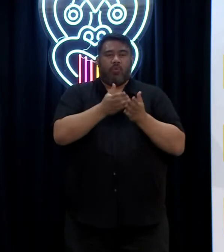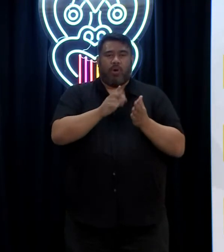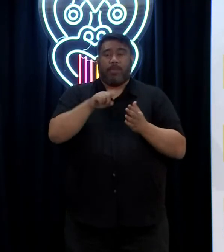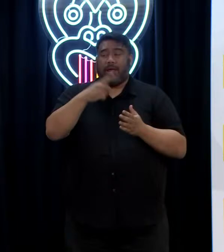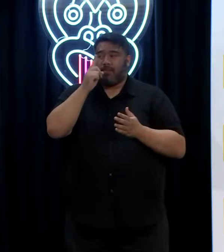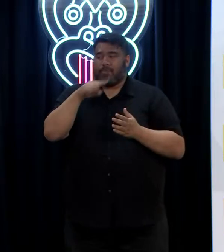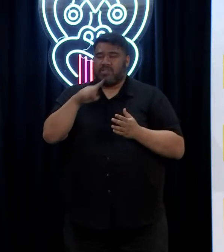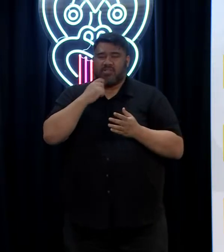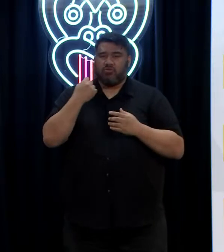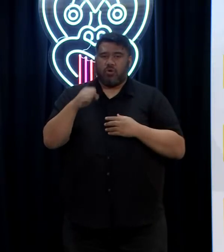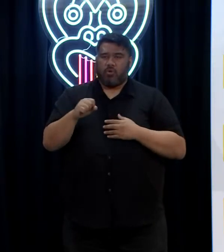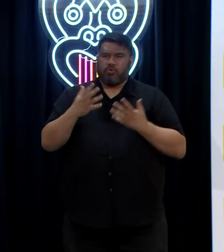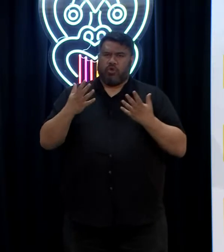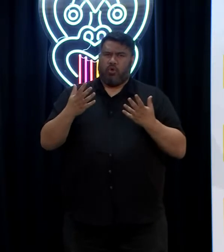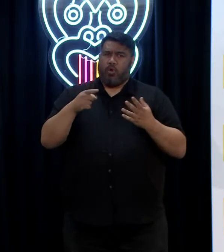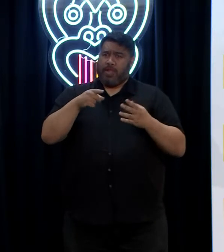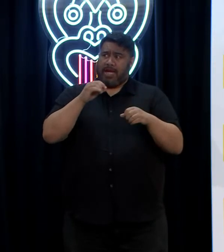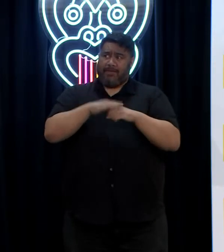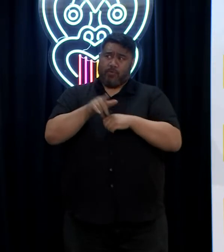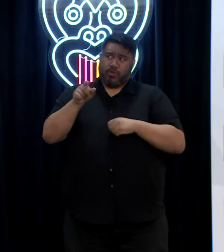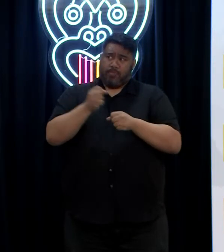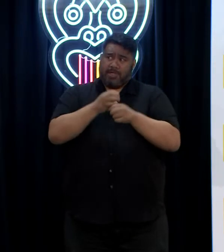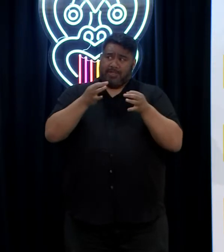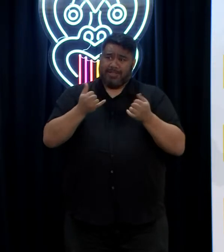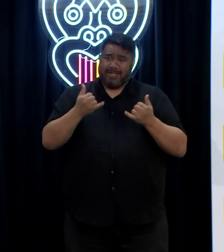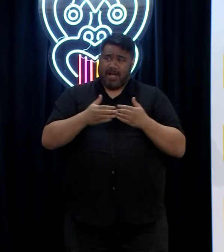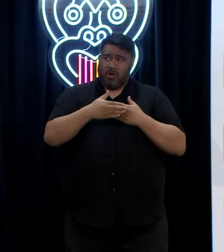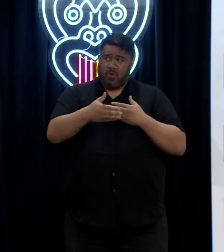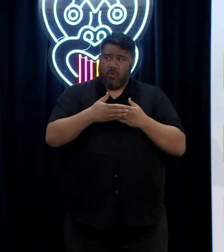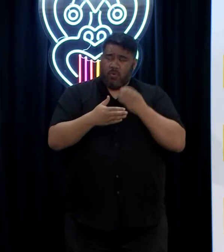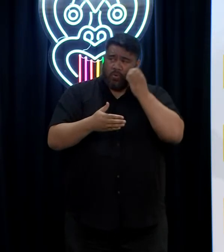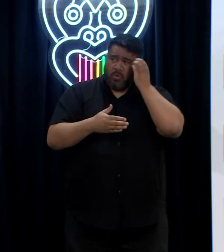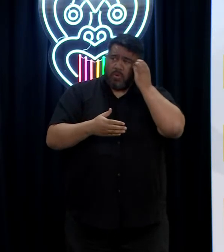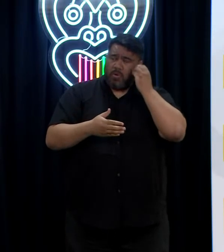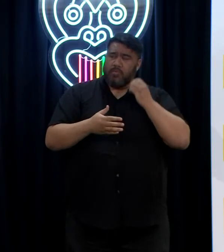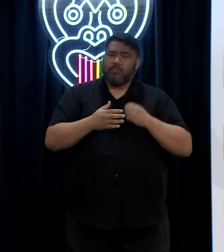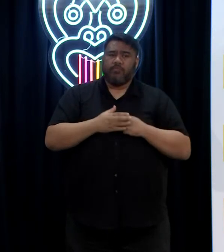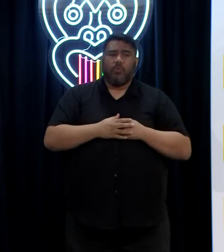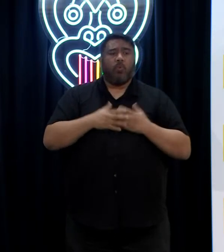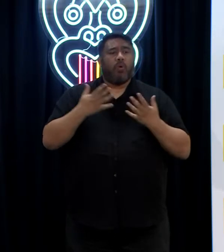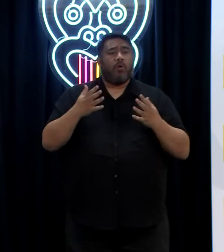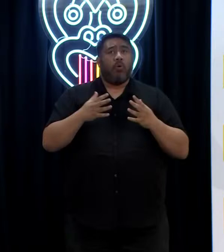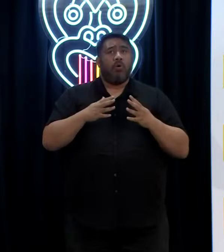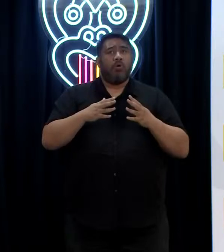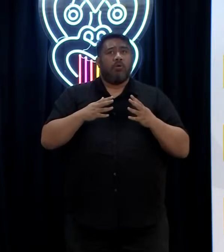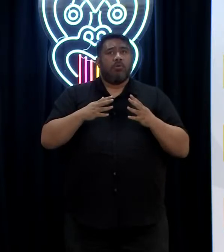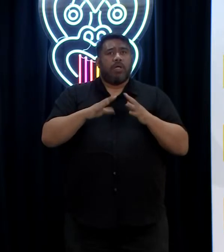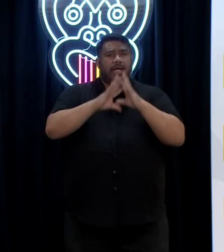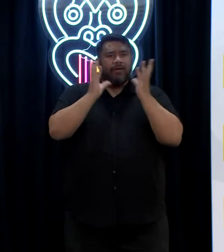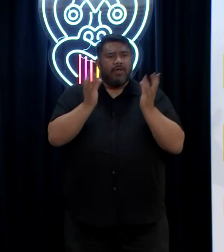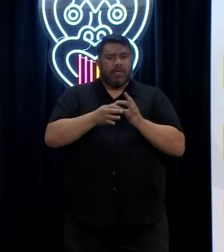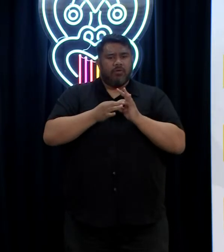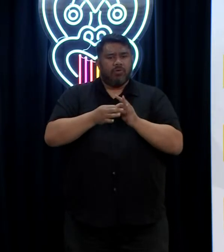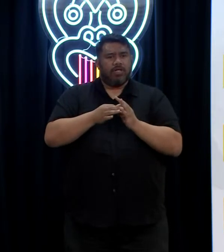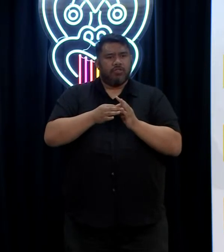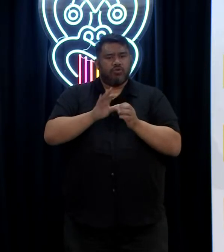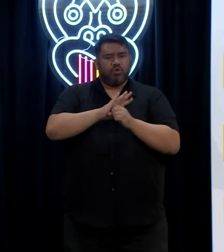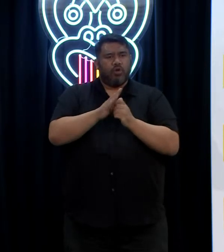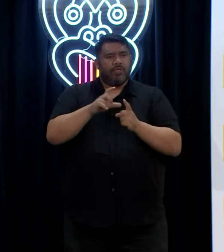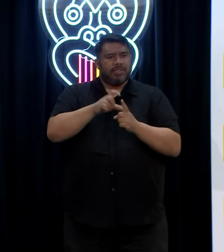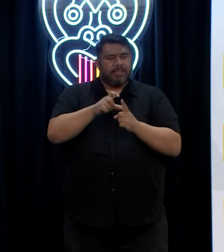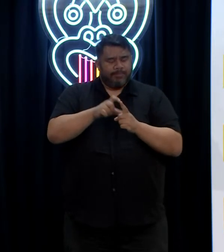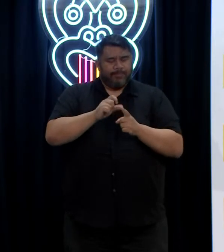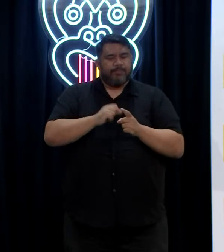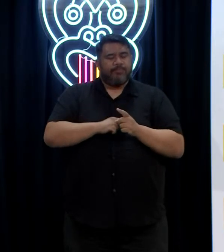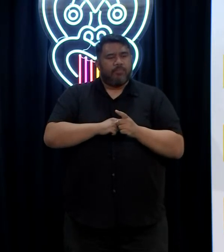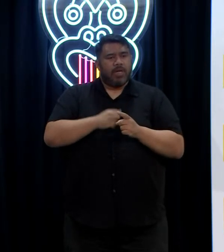influence you? Do you want to open up as much as you did prior to April? The decisions we make about everything in COVID are led by a health response